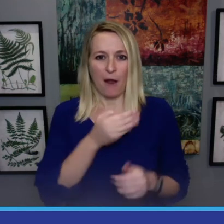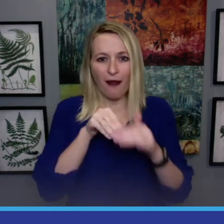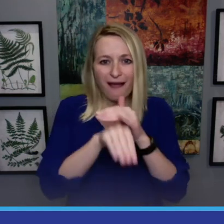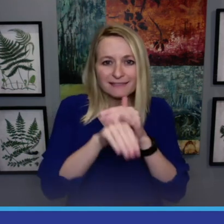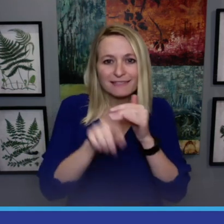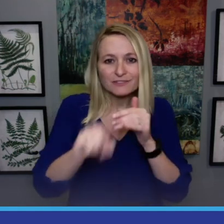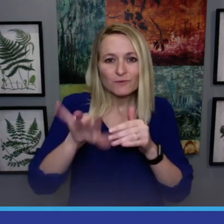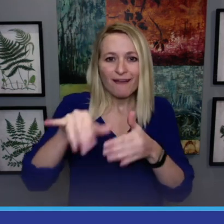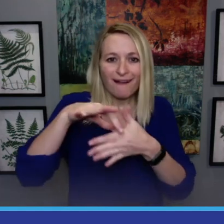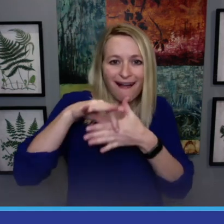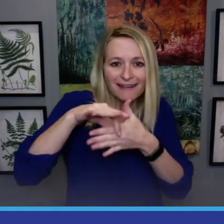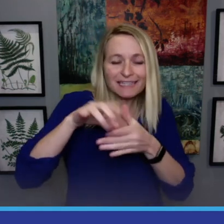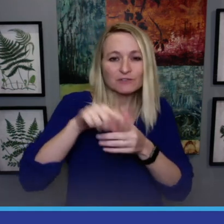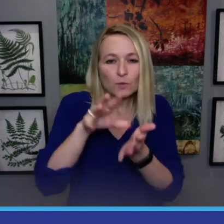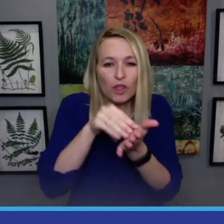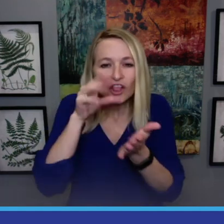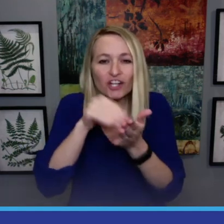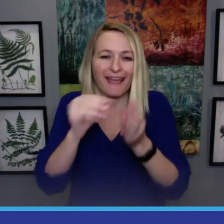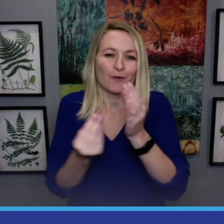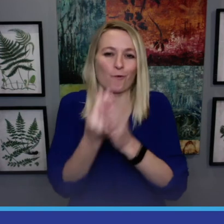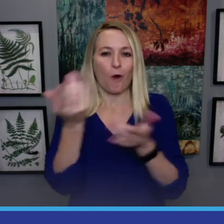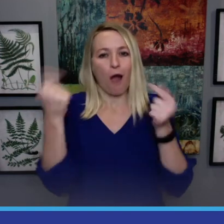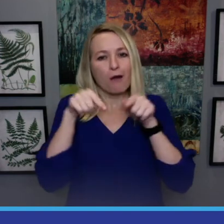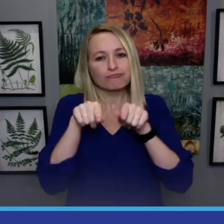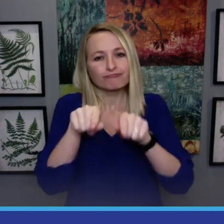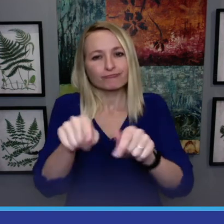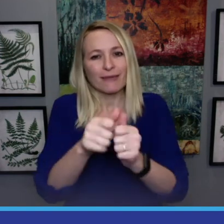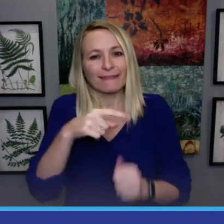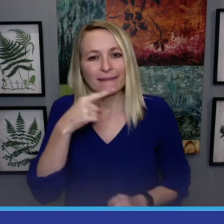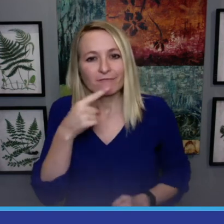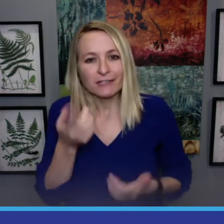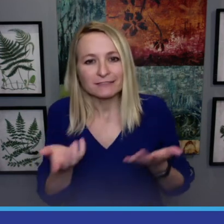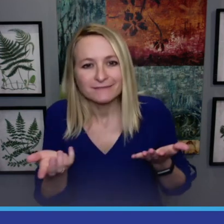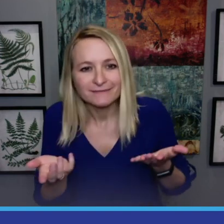Where's our access to that content to learn and grow with you?